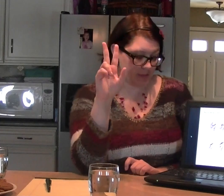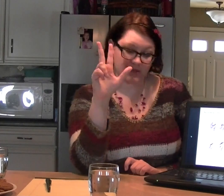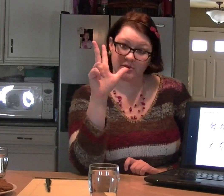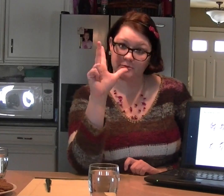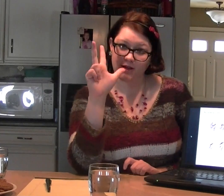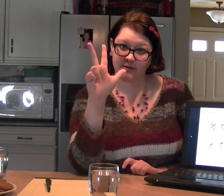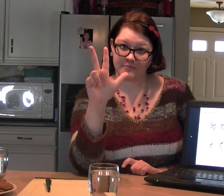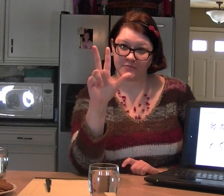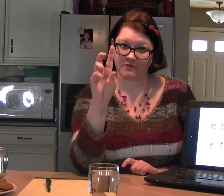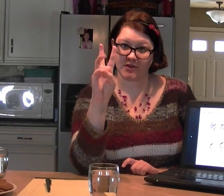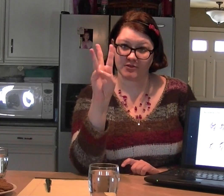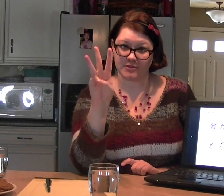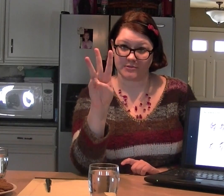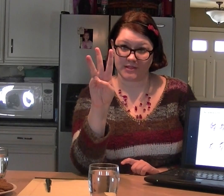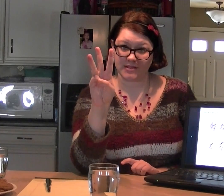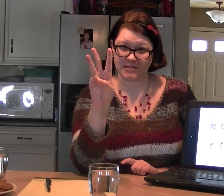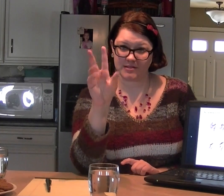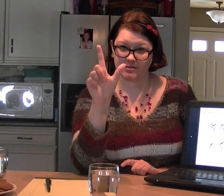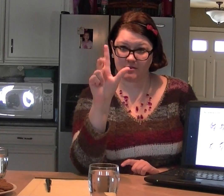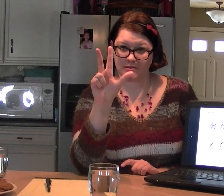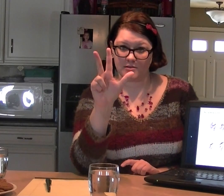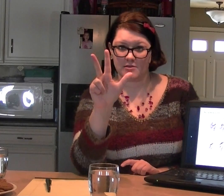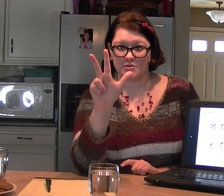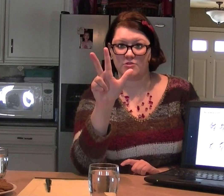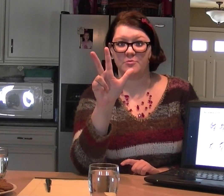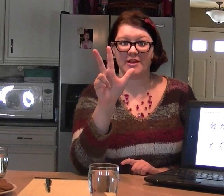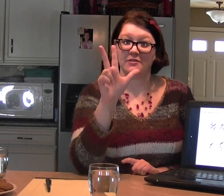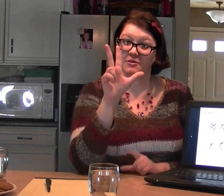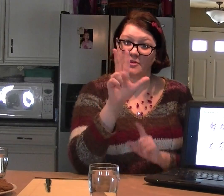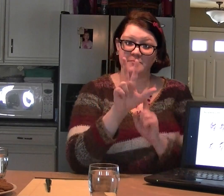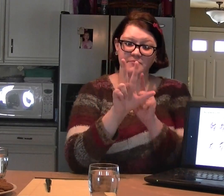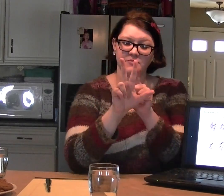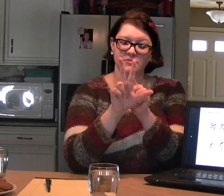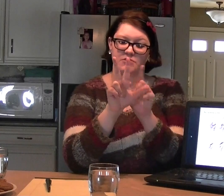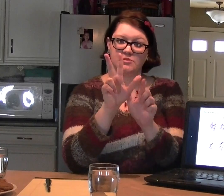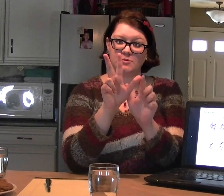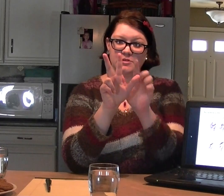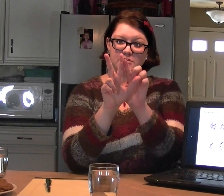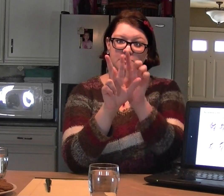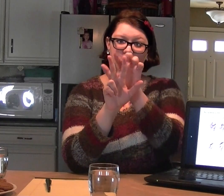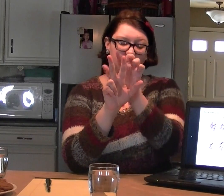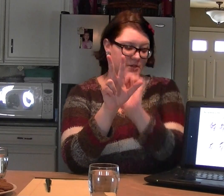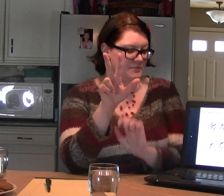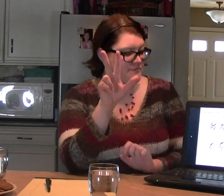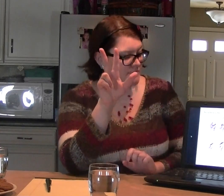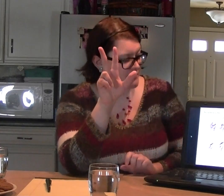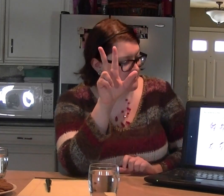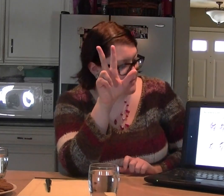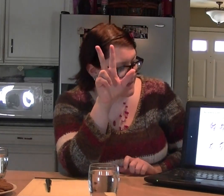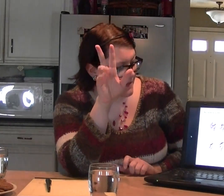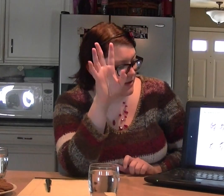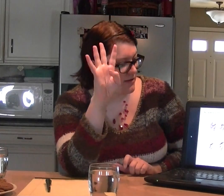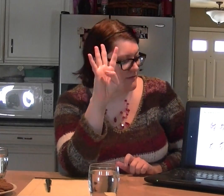then 3, rather than doing this, you bring out your thumb. So it's 1, 2, and 3,